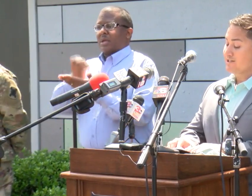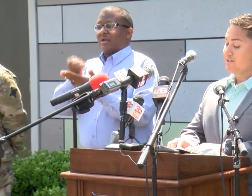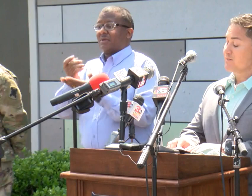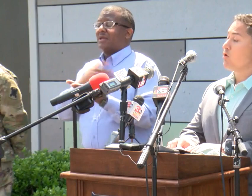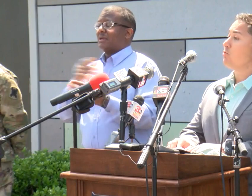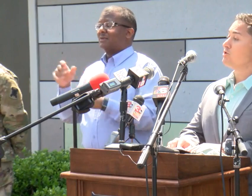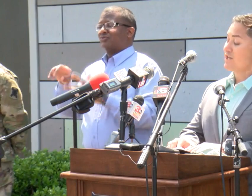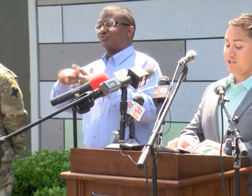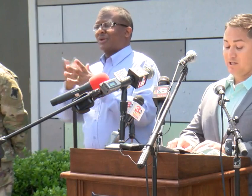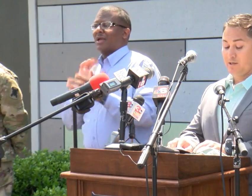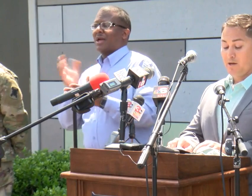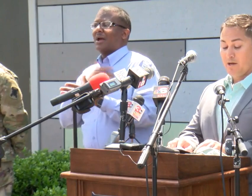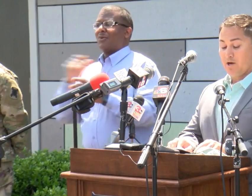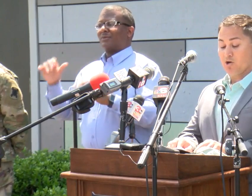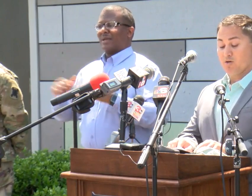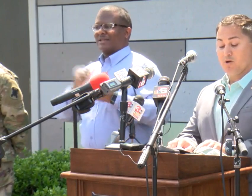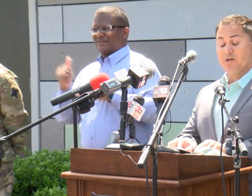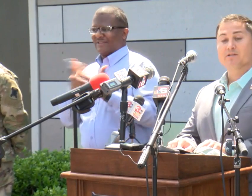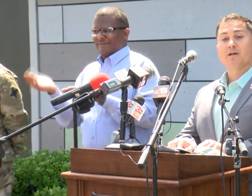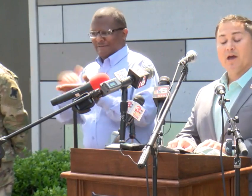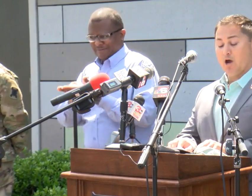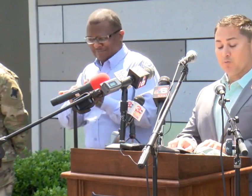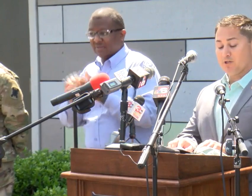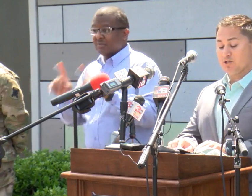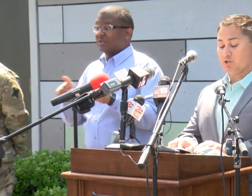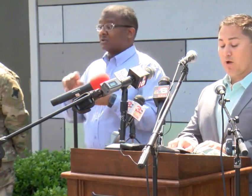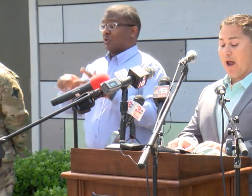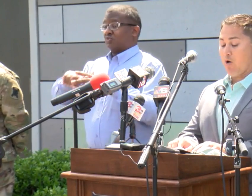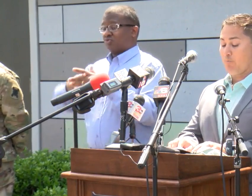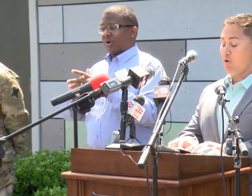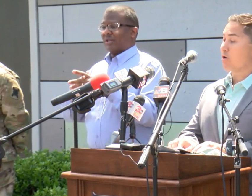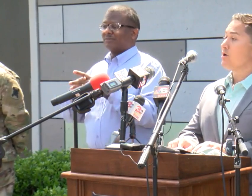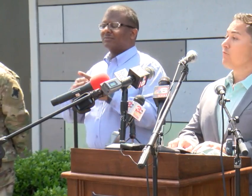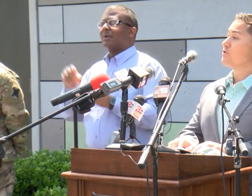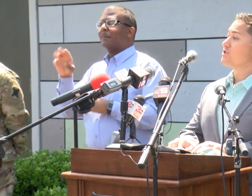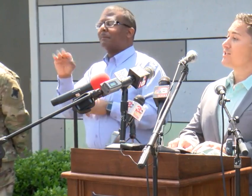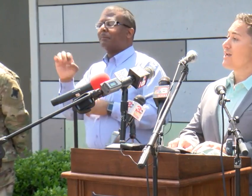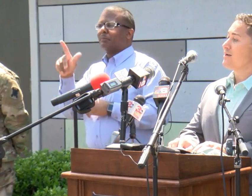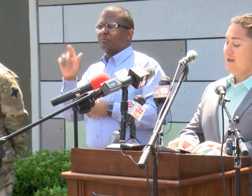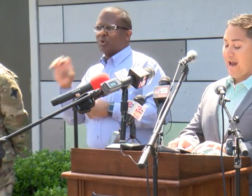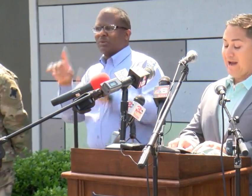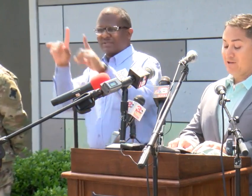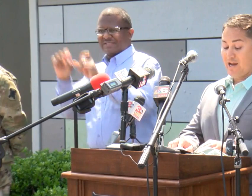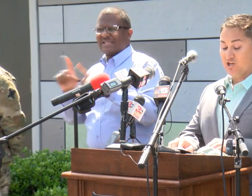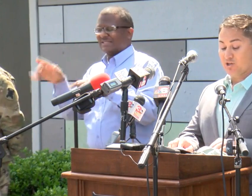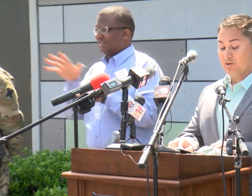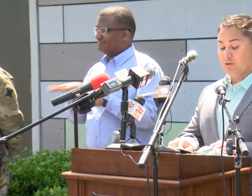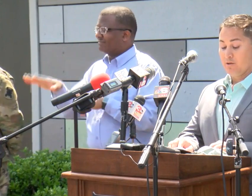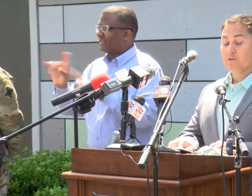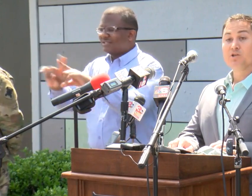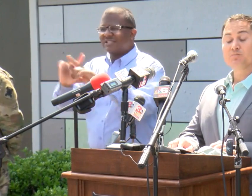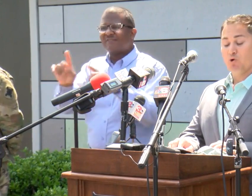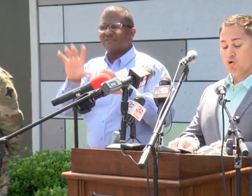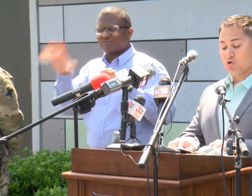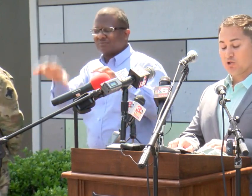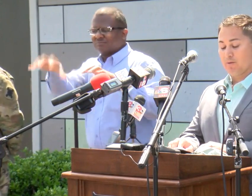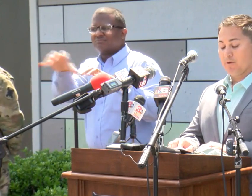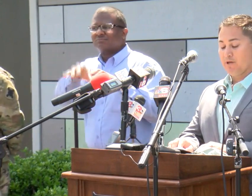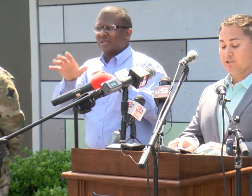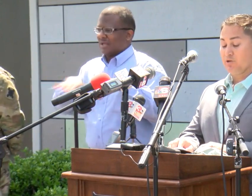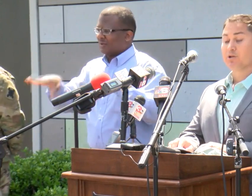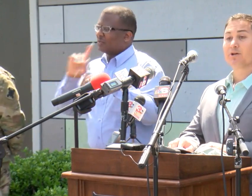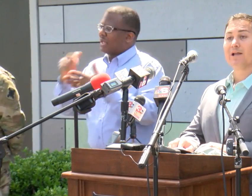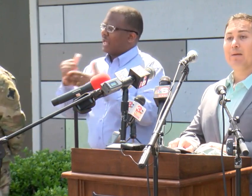so utilizing this mobile testing in our communities helps us do our part for the state and the nation. This